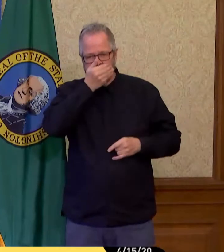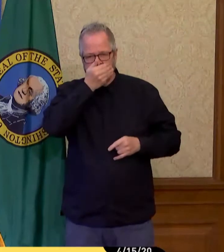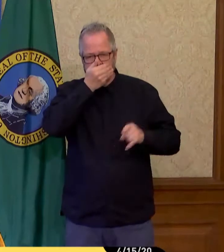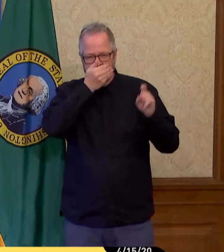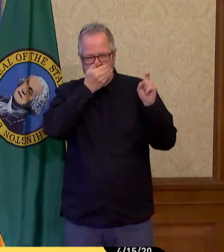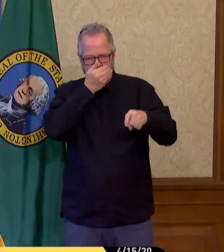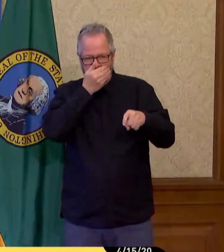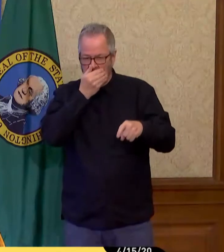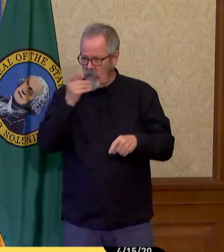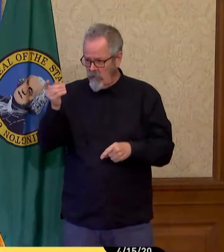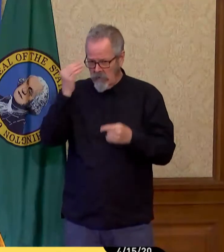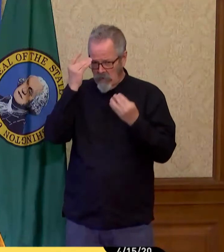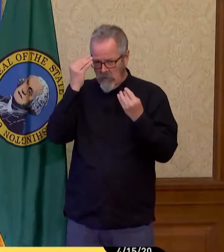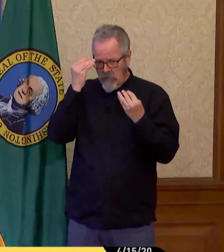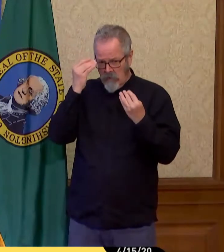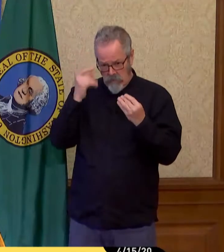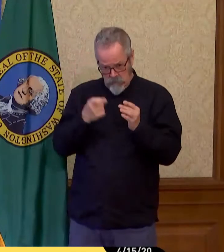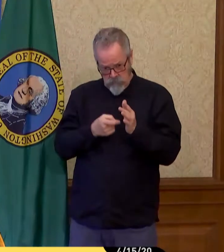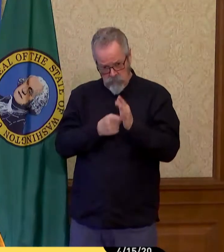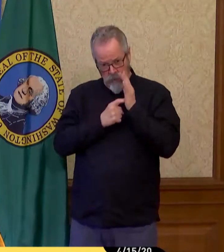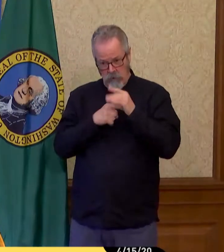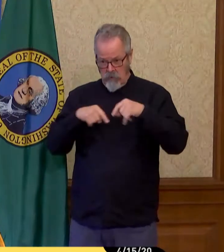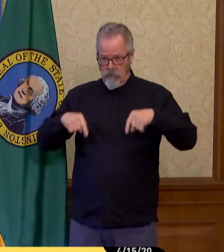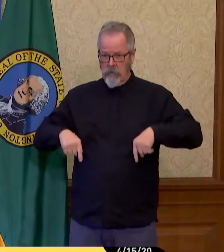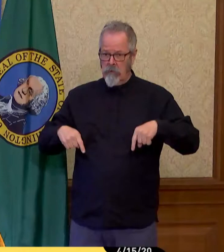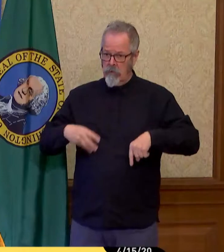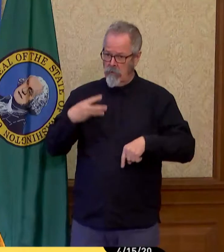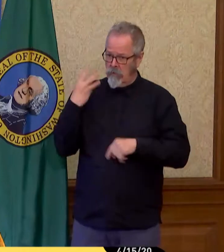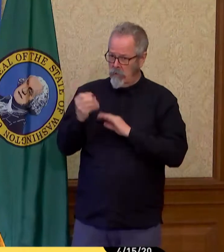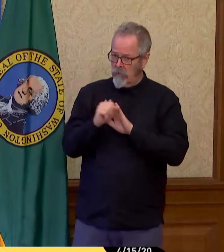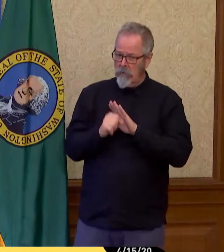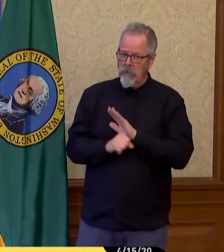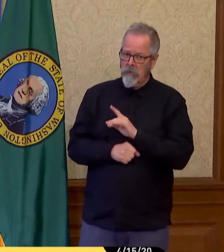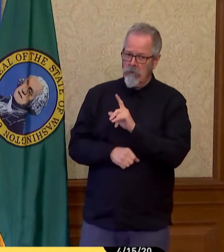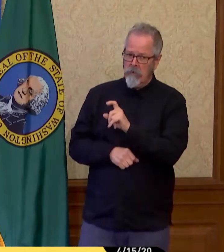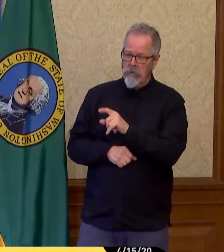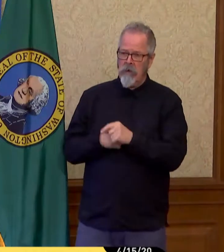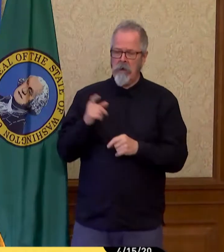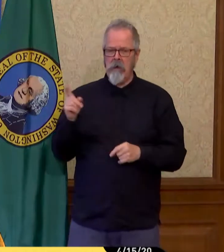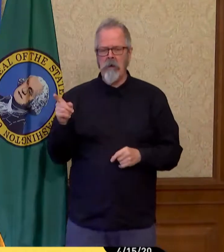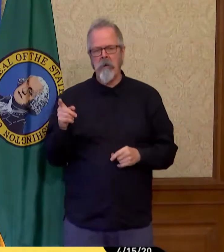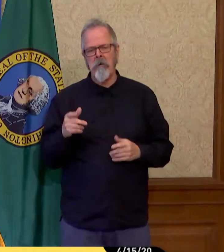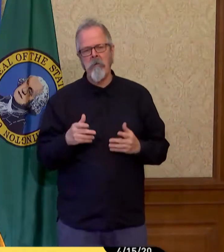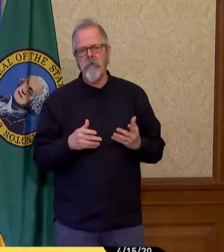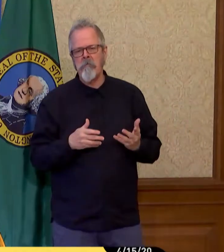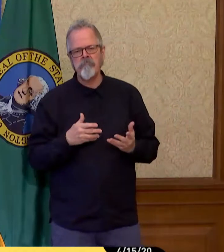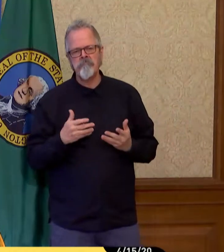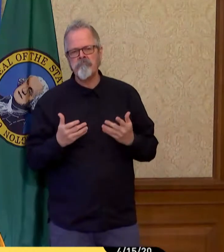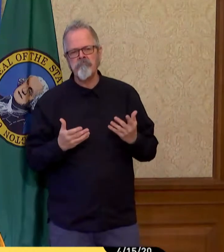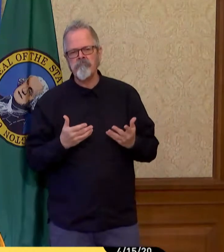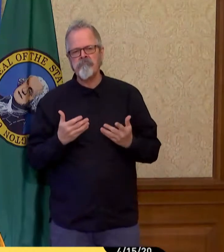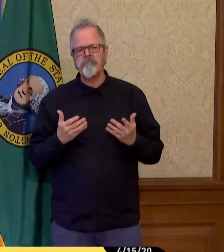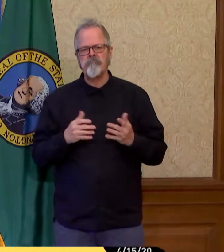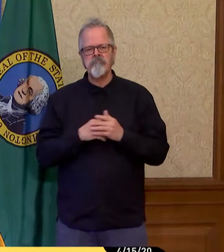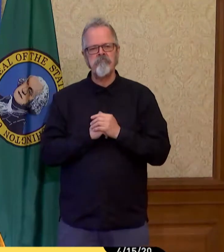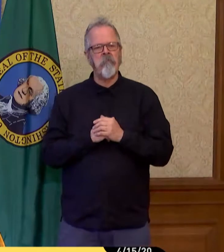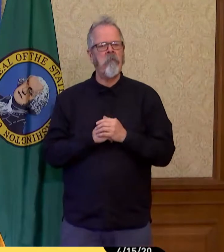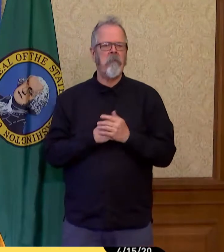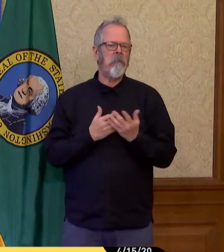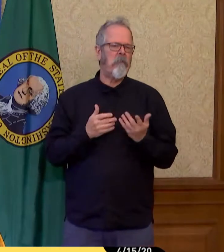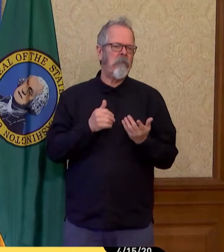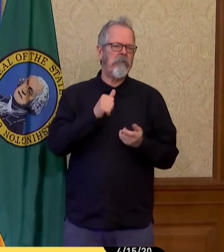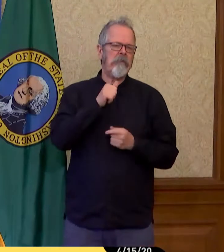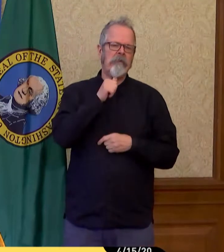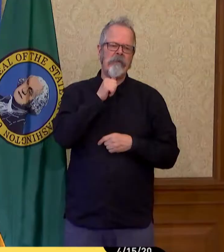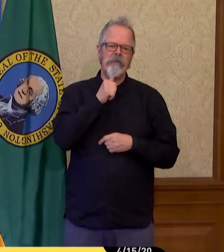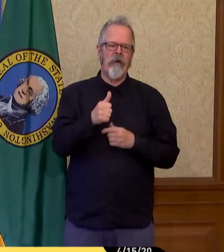up? We haven't given any in-depth thought to that. Some of the science about masks we're continuing to look at, about what